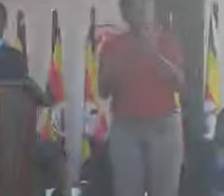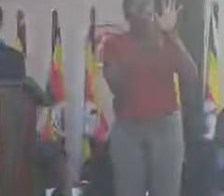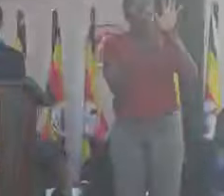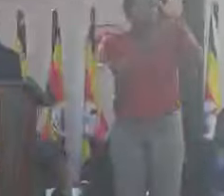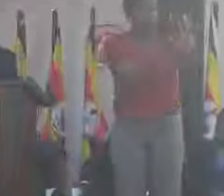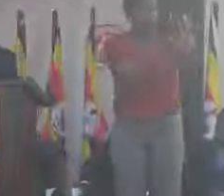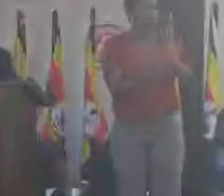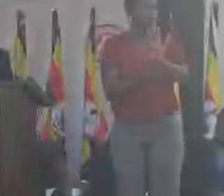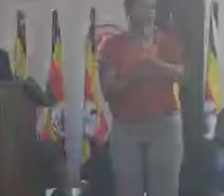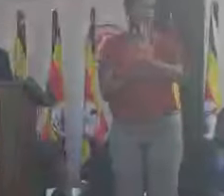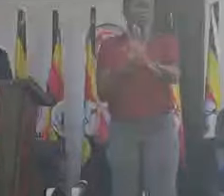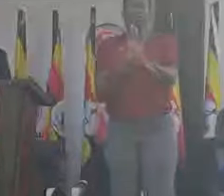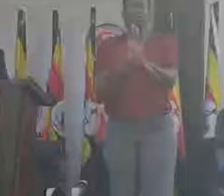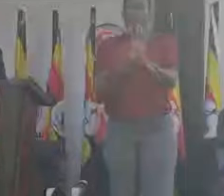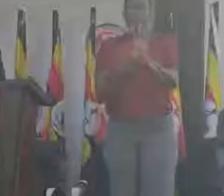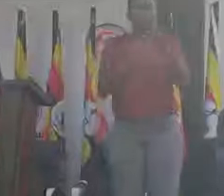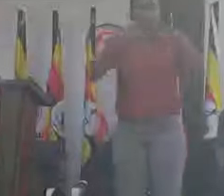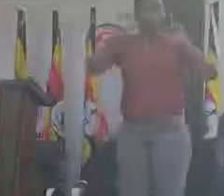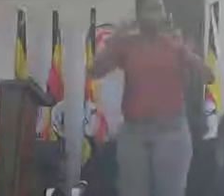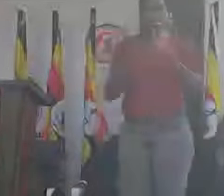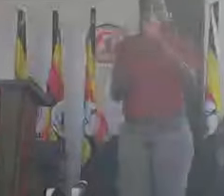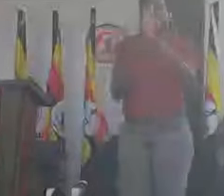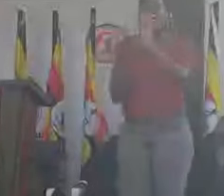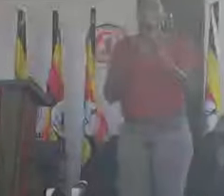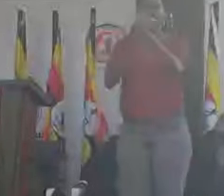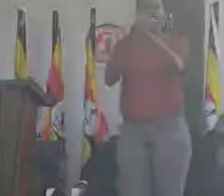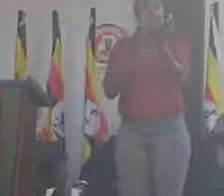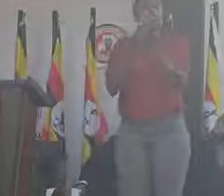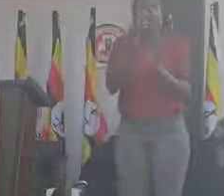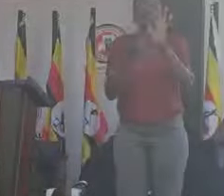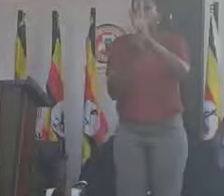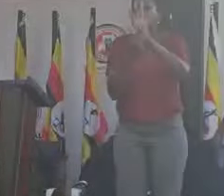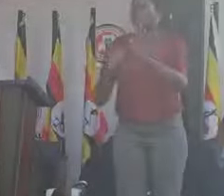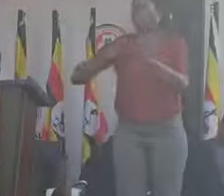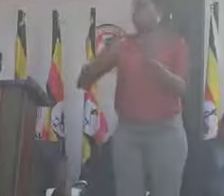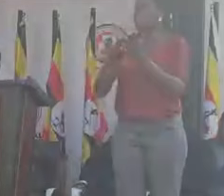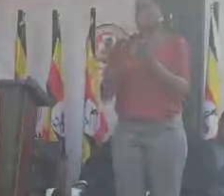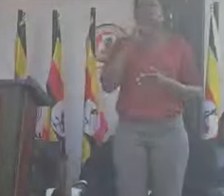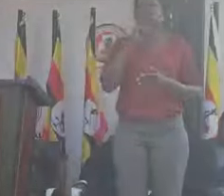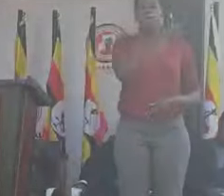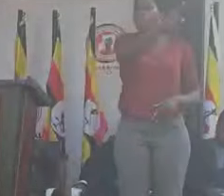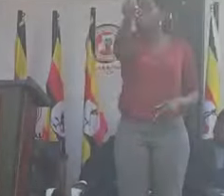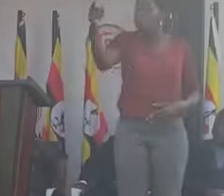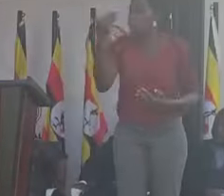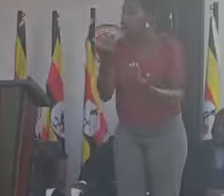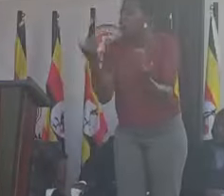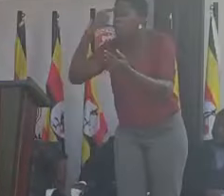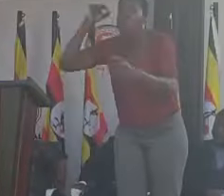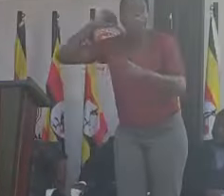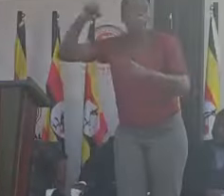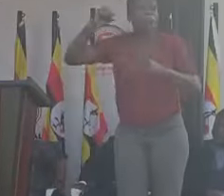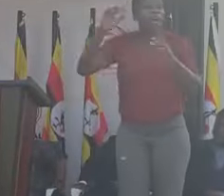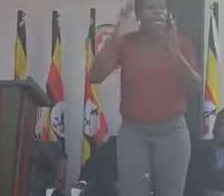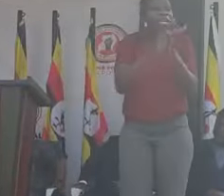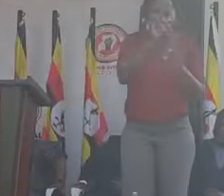example. Let us lead by example, ladies and gentlemen. Mwe abana ba people power na maba